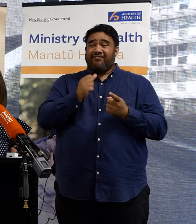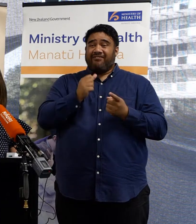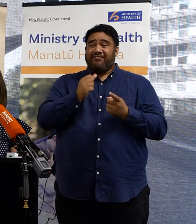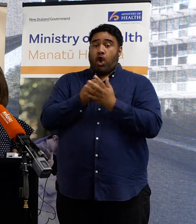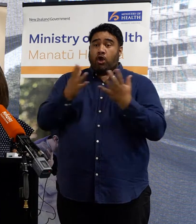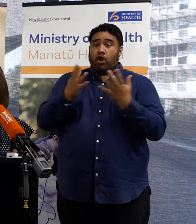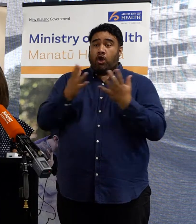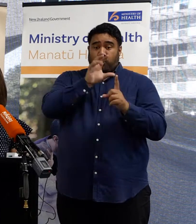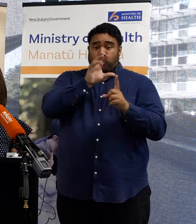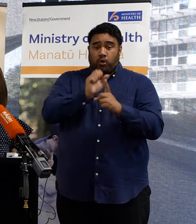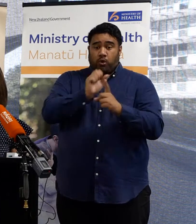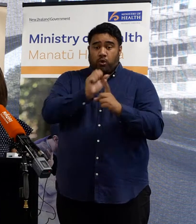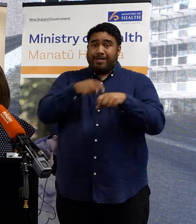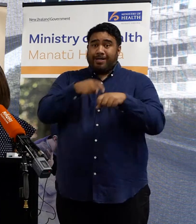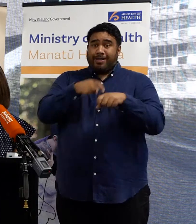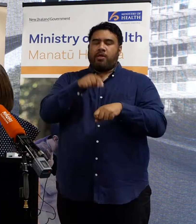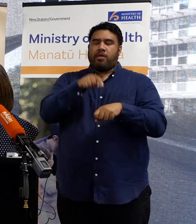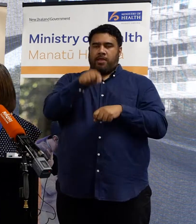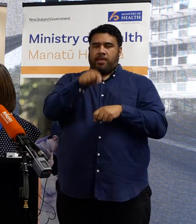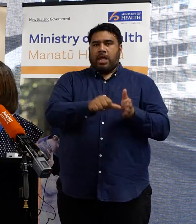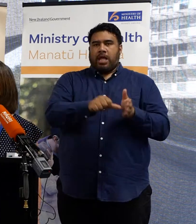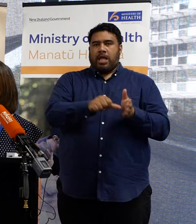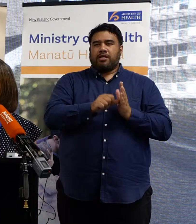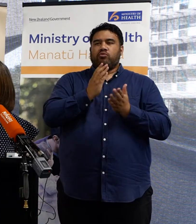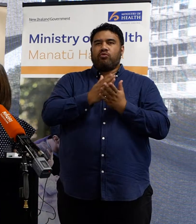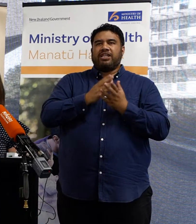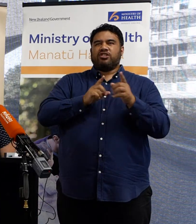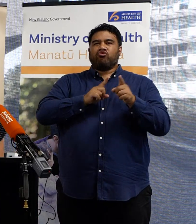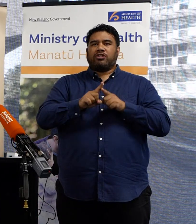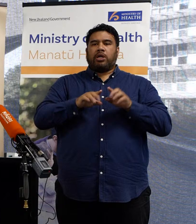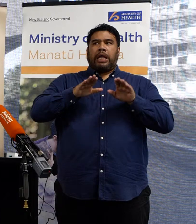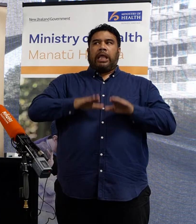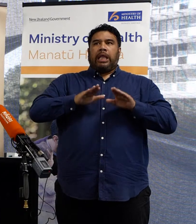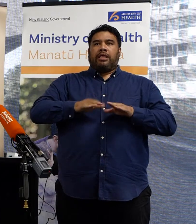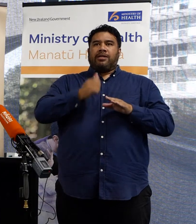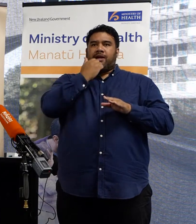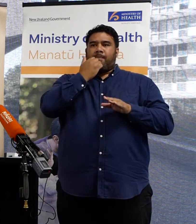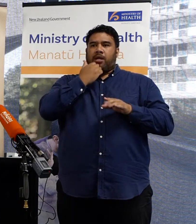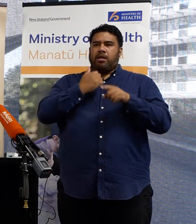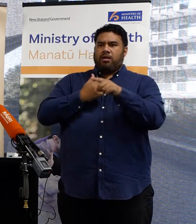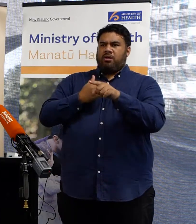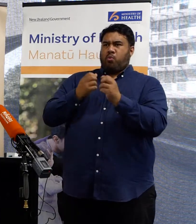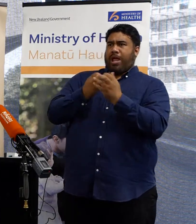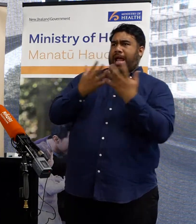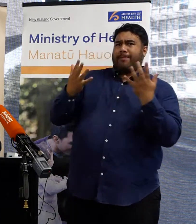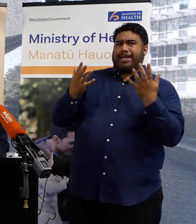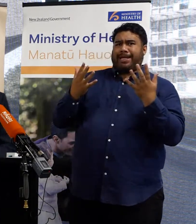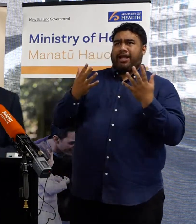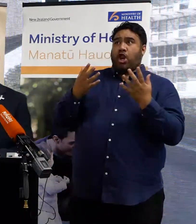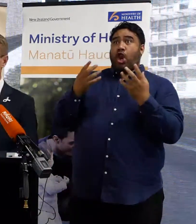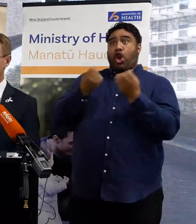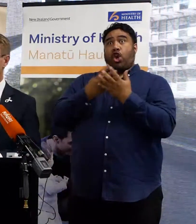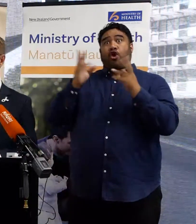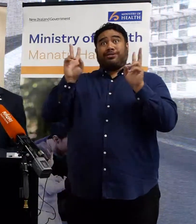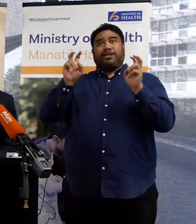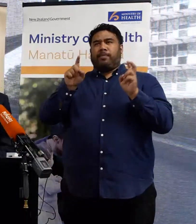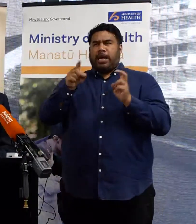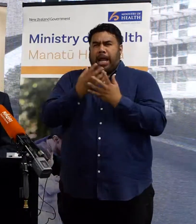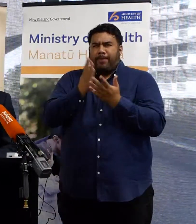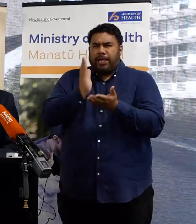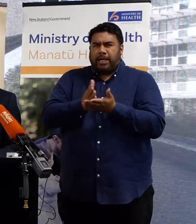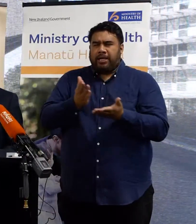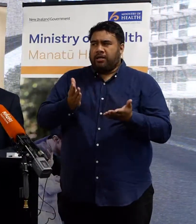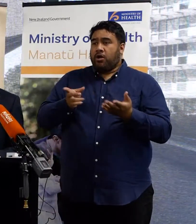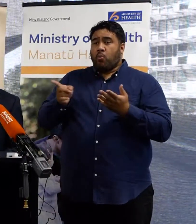of cases all at once. So it's about smoothing that out. What would be a lot? Are we dozens? Yeah. Or- So if we look at